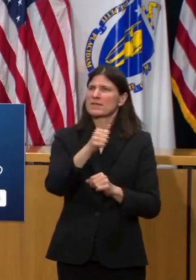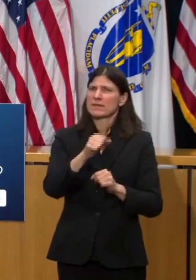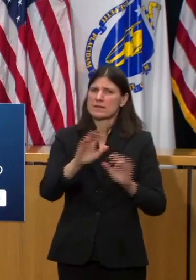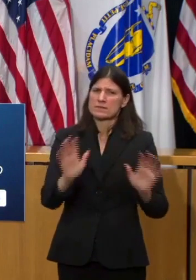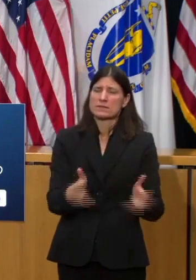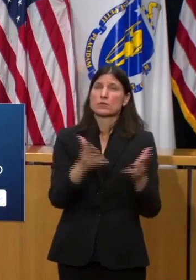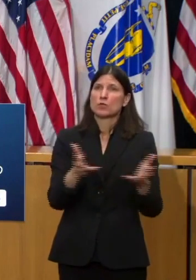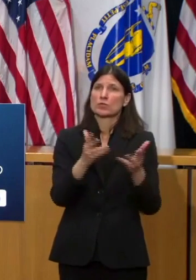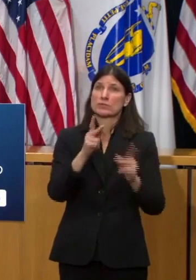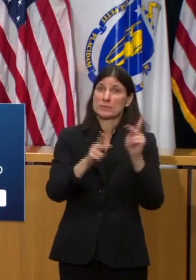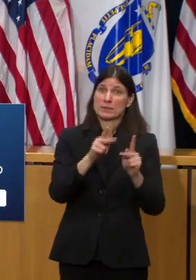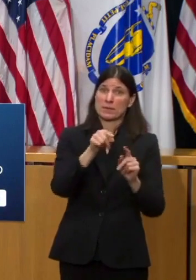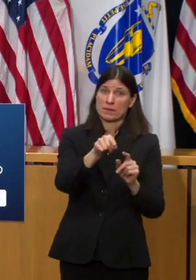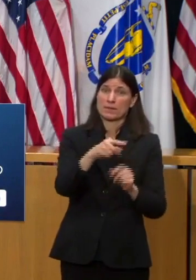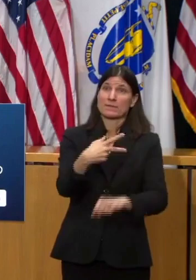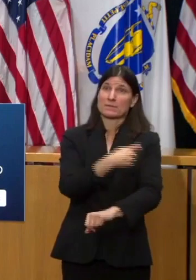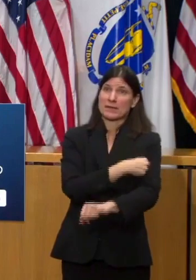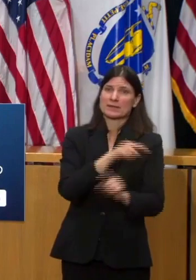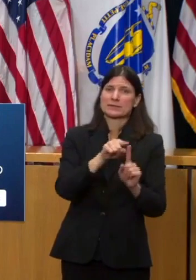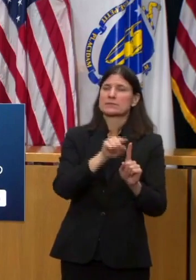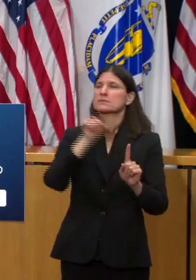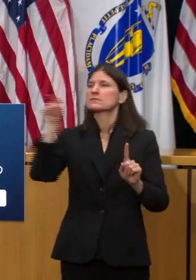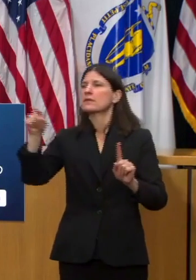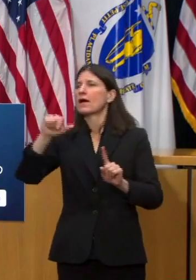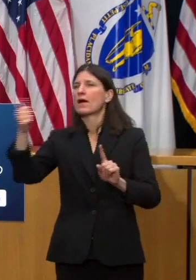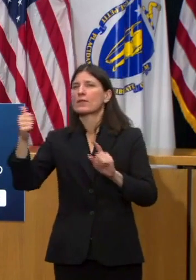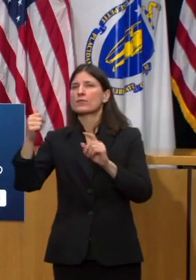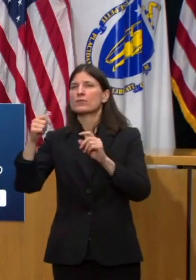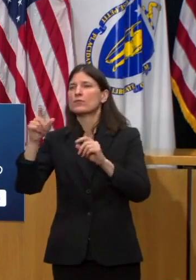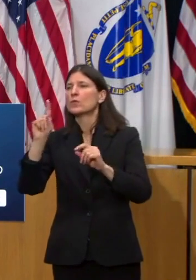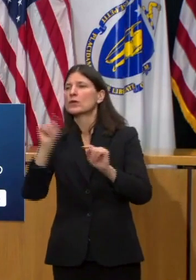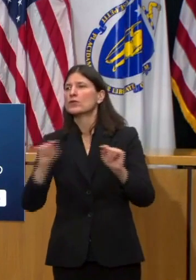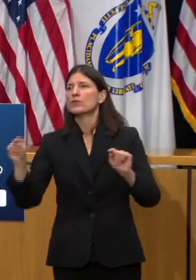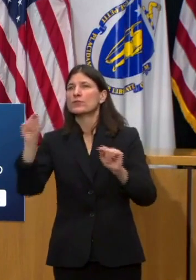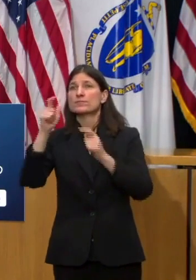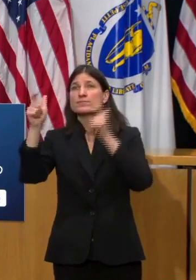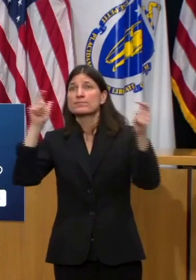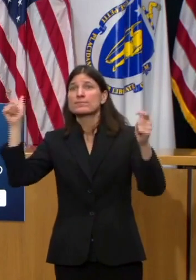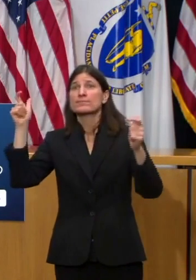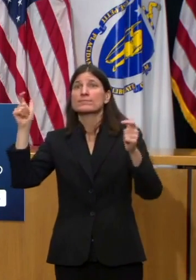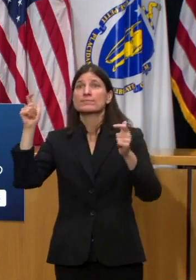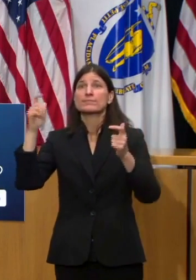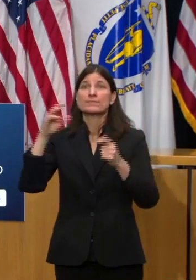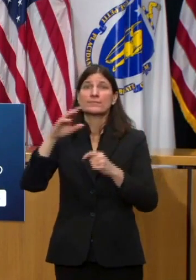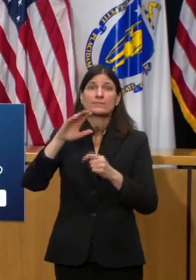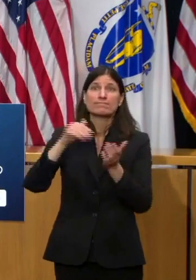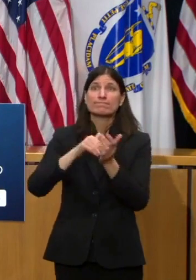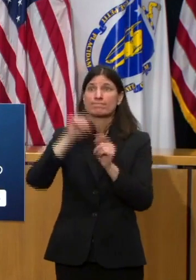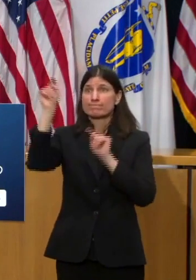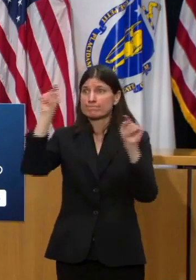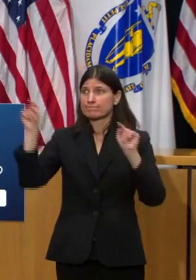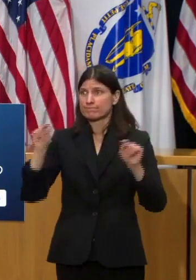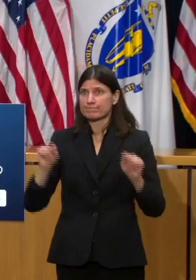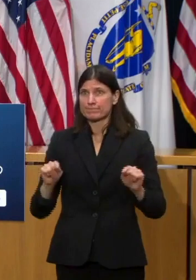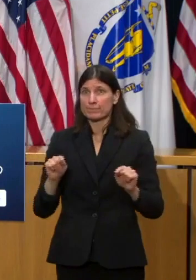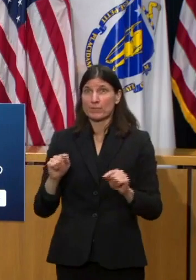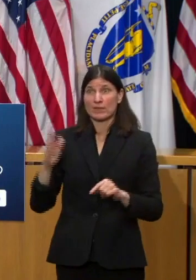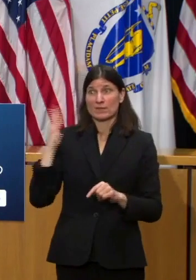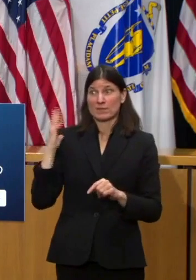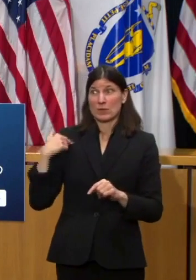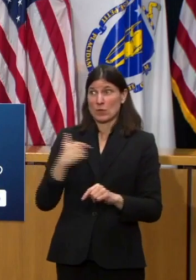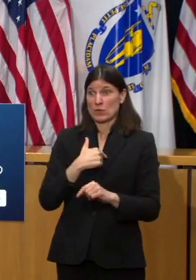I would describe as very equitably framed process at the beginning of this. But the big message we got from the public